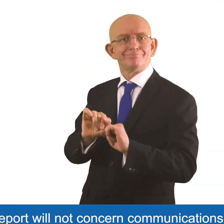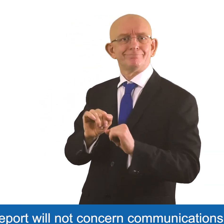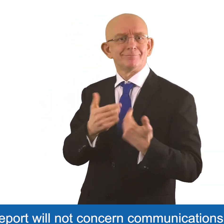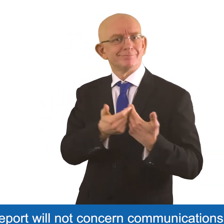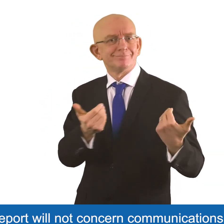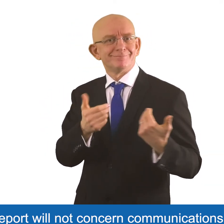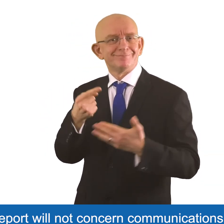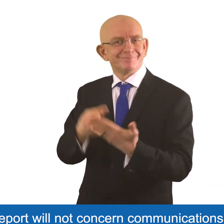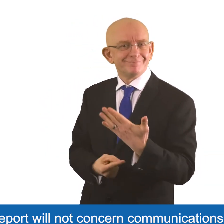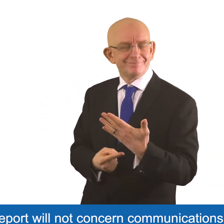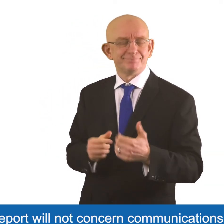matters.